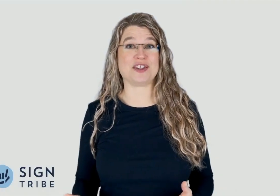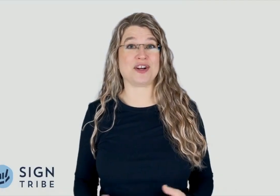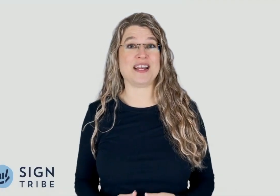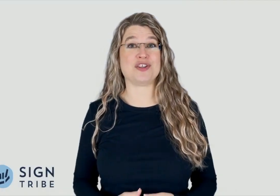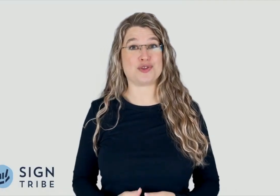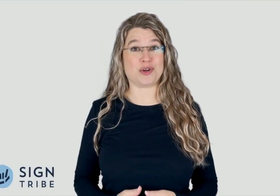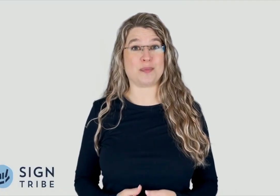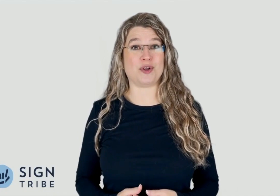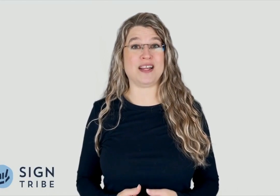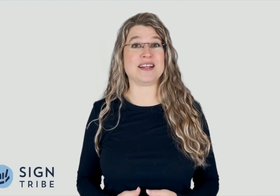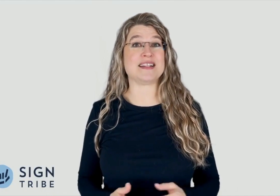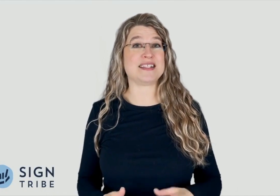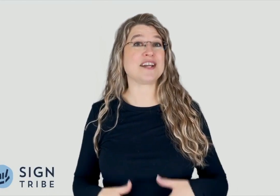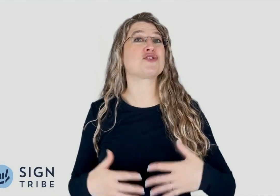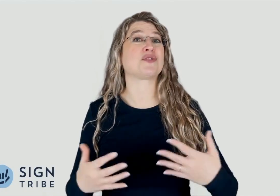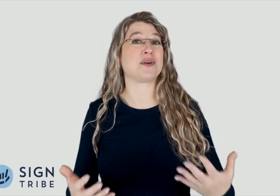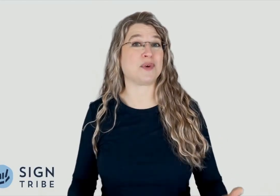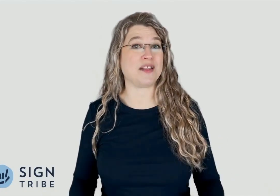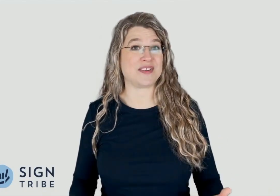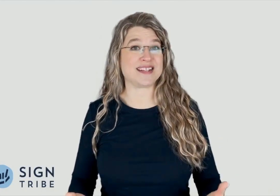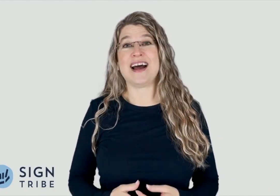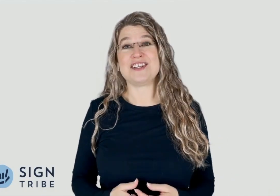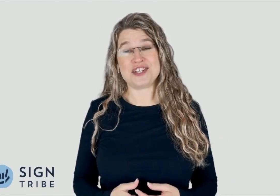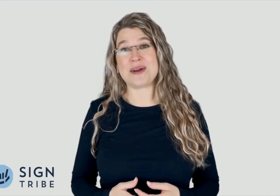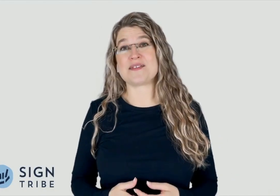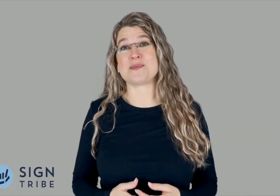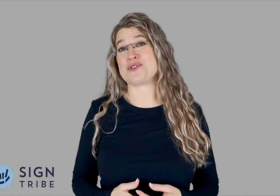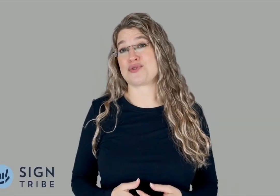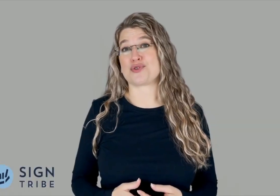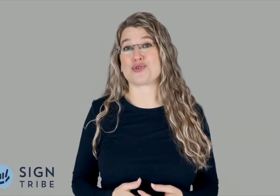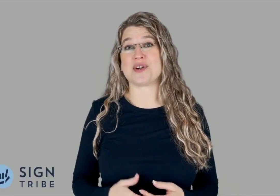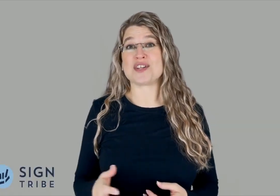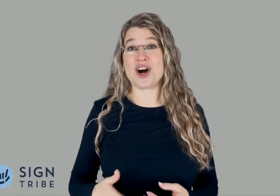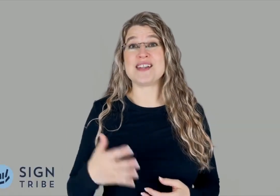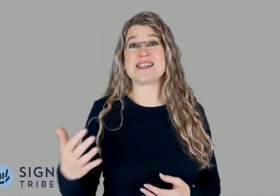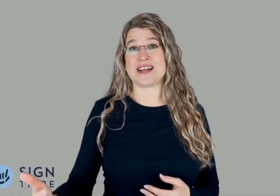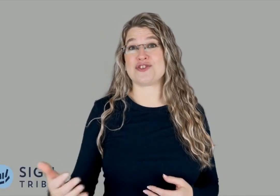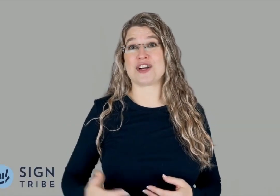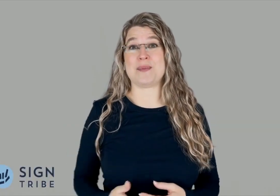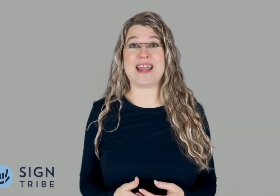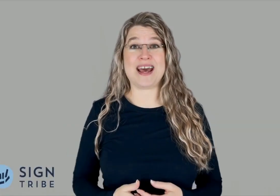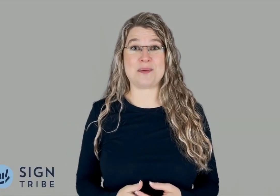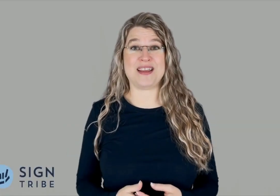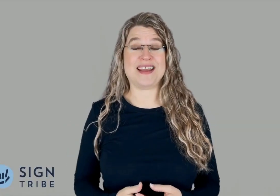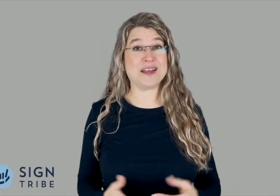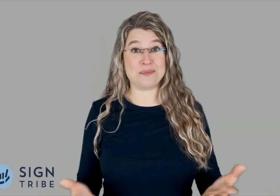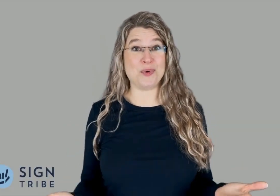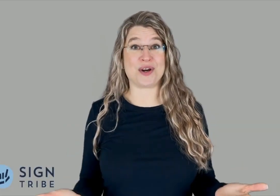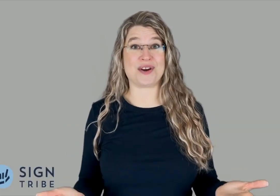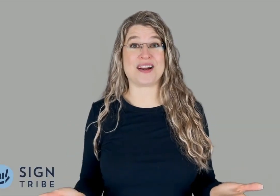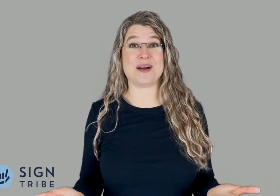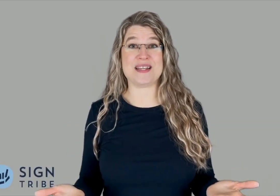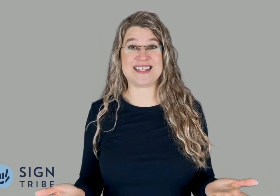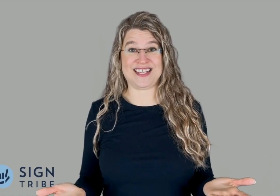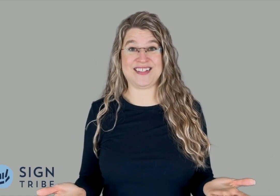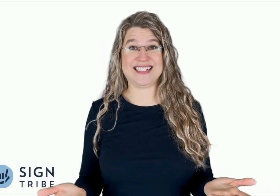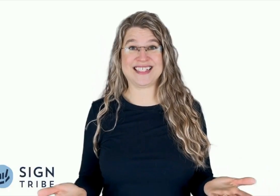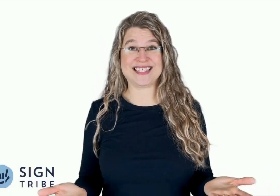learning enjoyable and contextually relevant. I do have some social stories on Sign Tribe Academy, and more are coming soon.